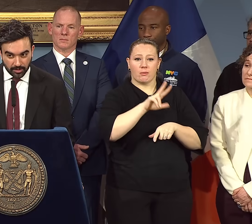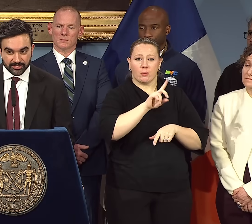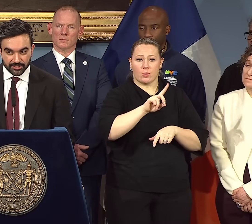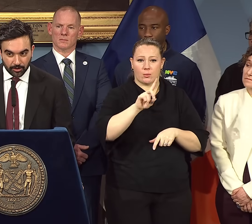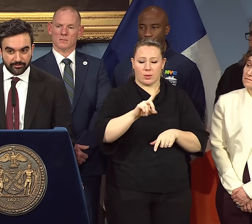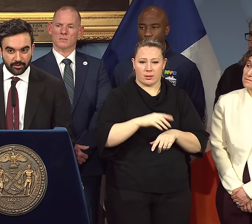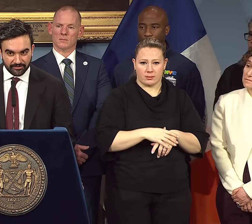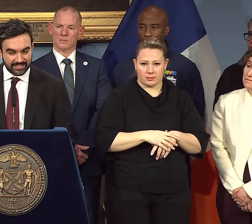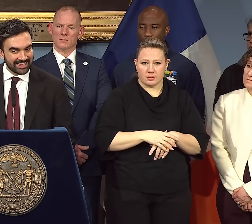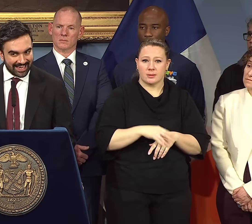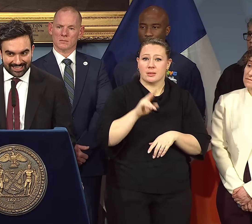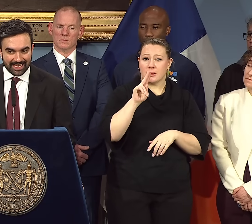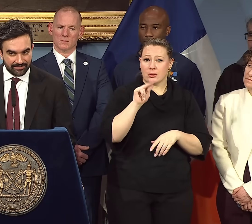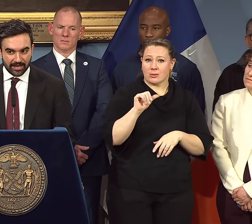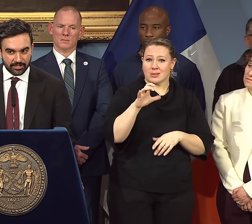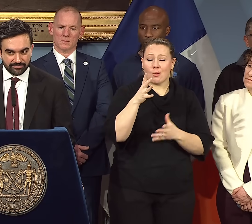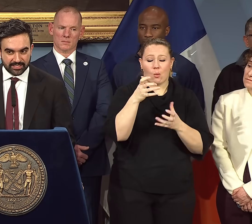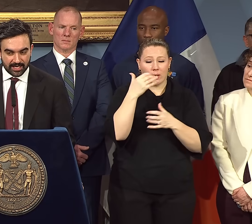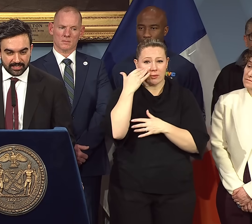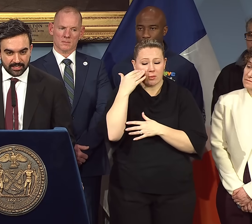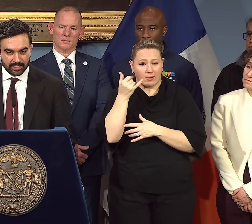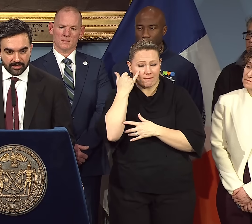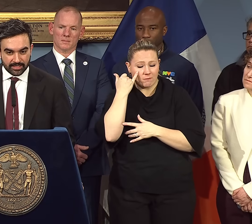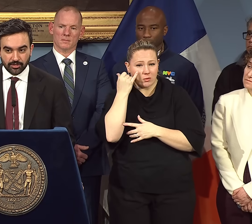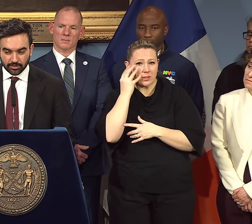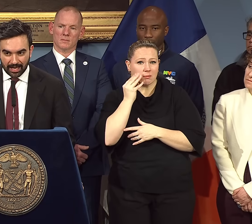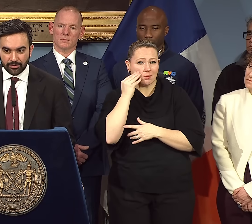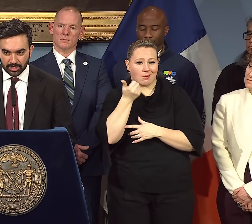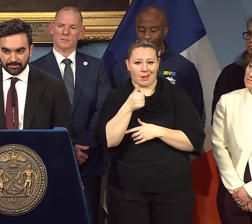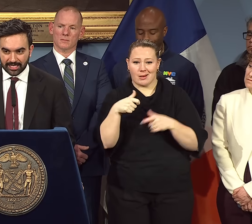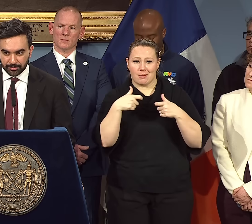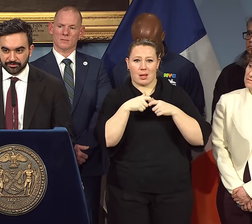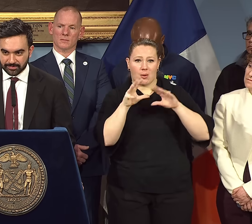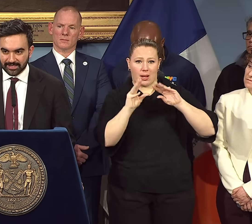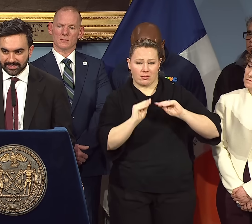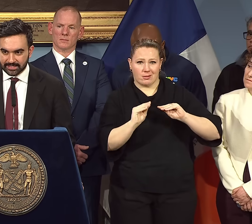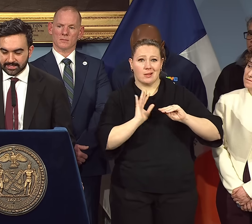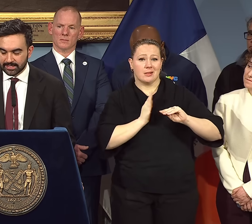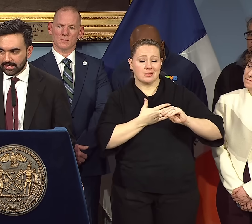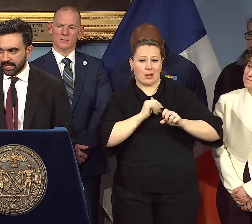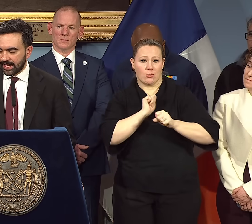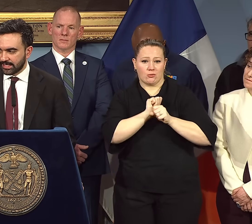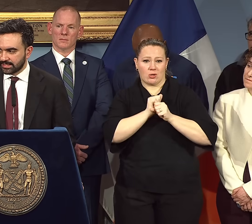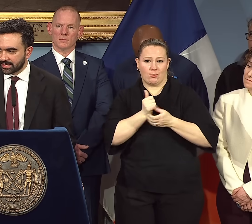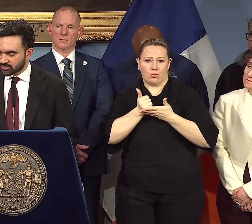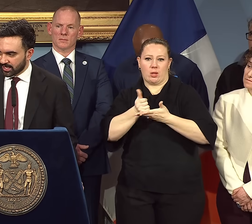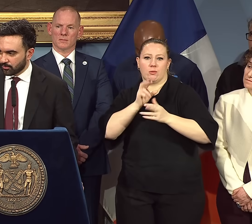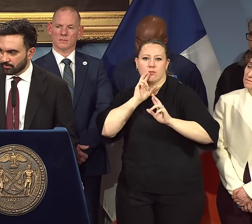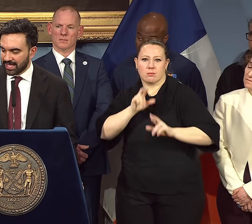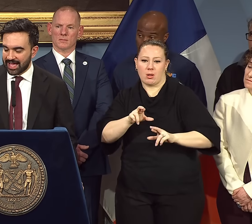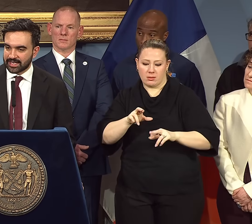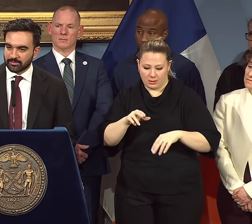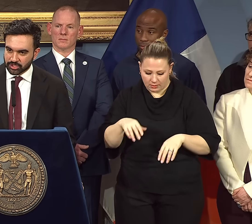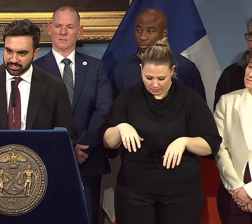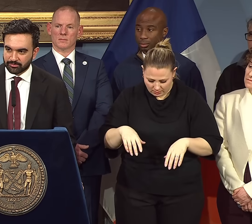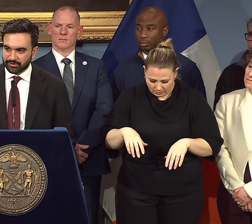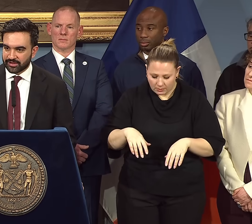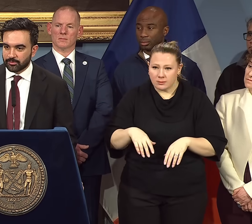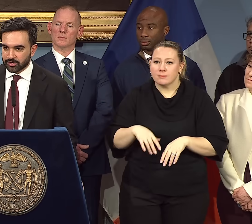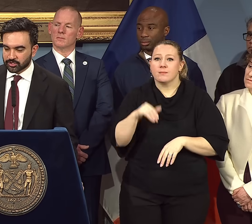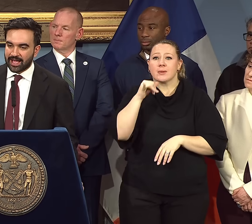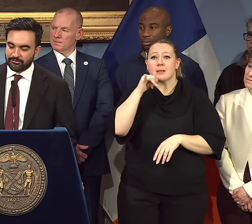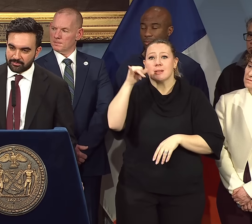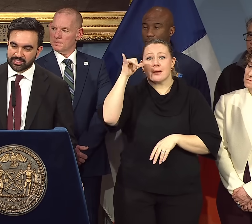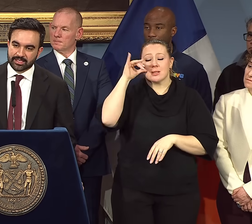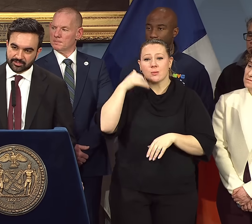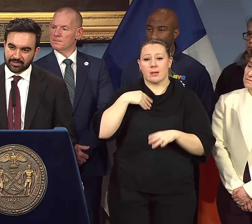city wants to know if you are facing any kind of an outage of this kind. It is also our job to help you respond to this. And yesterday when we had an emergency briefing,